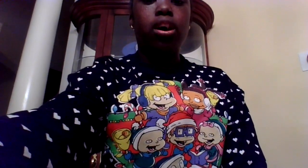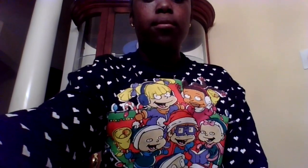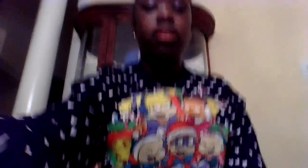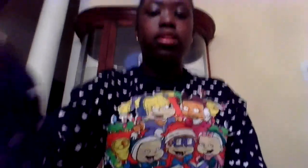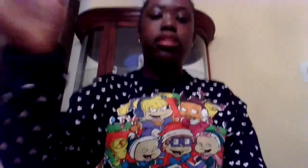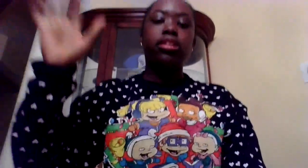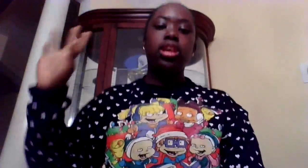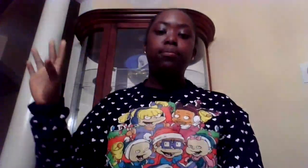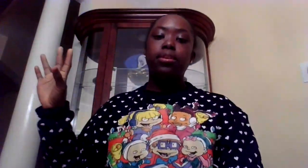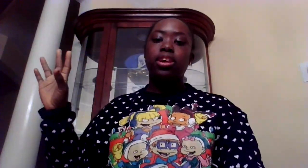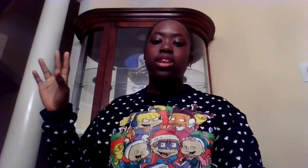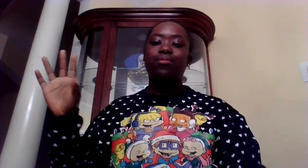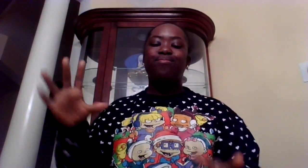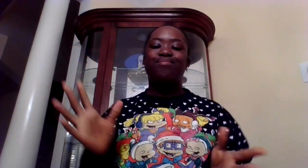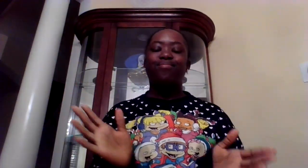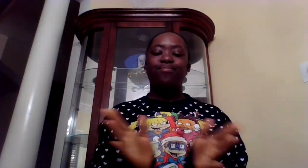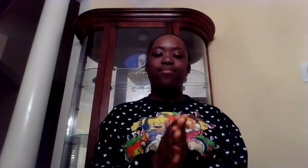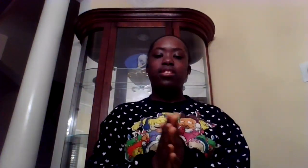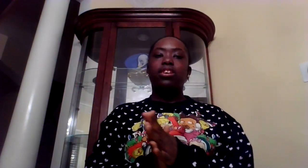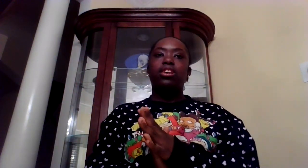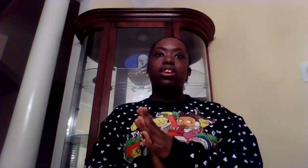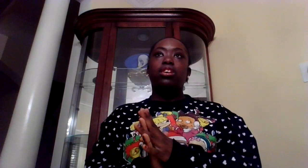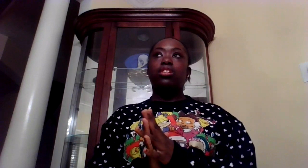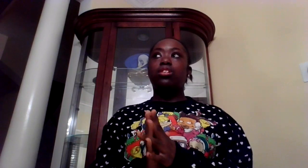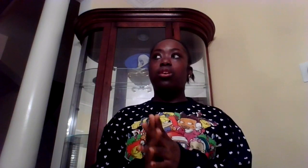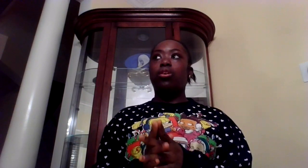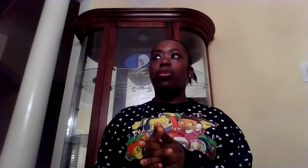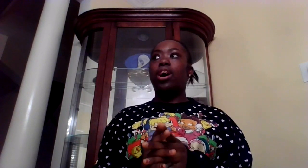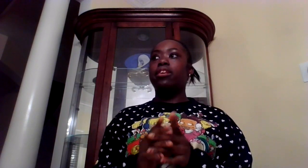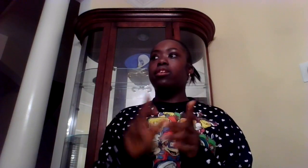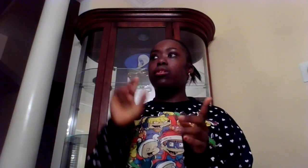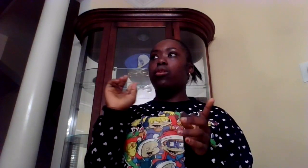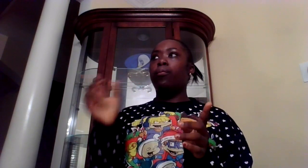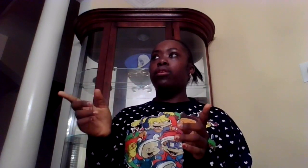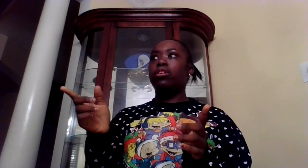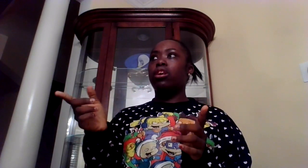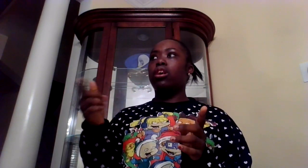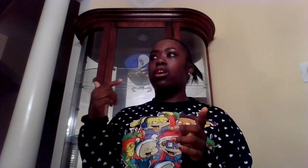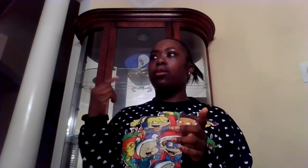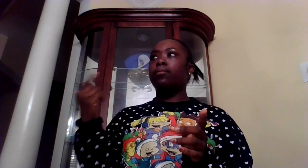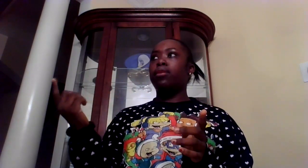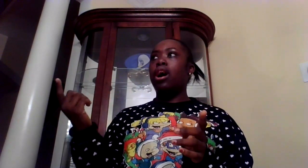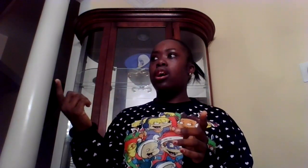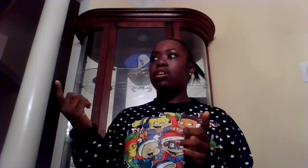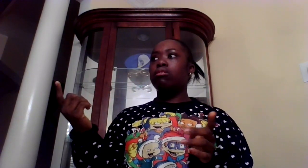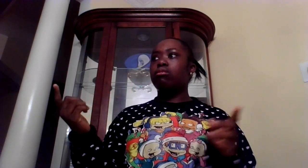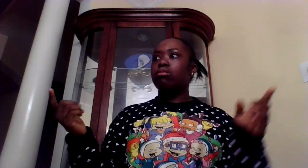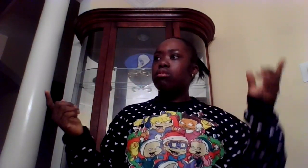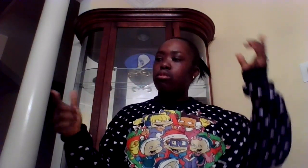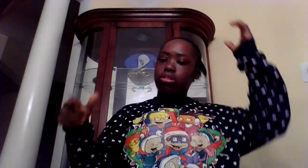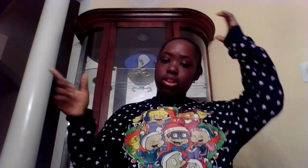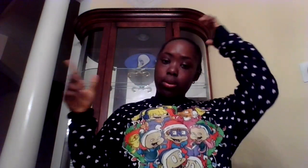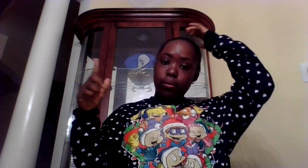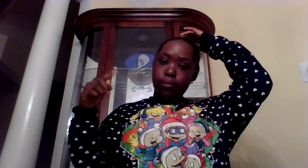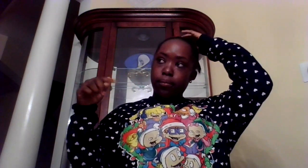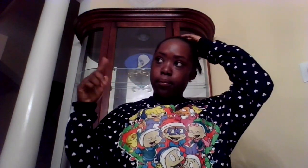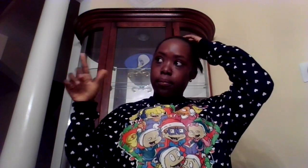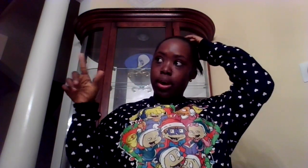is sleeping. So I just opened the blinds to see the